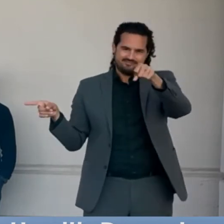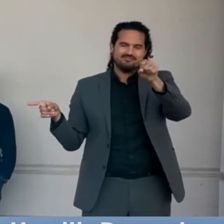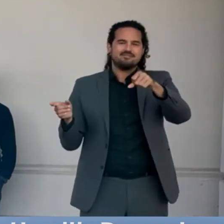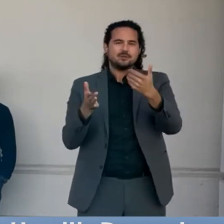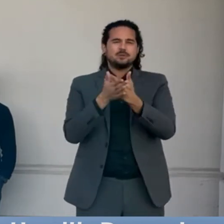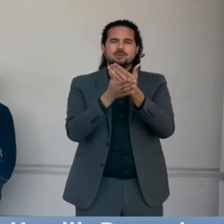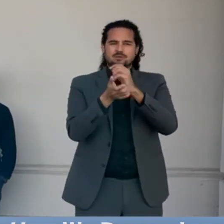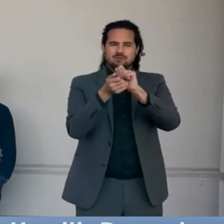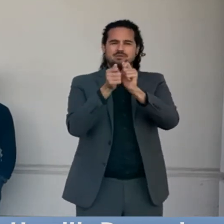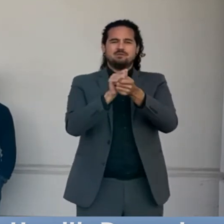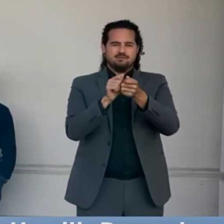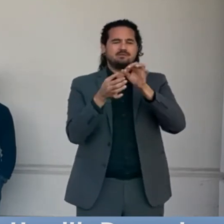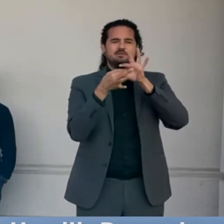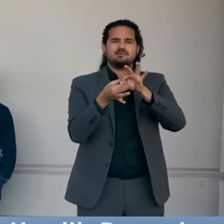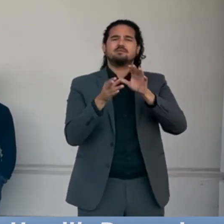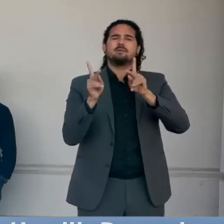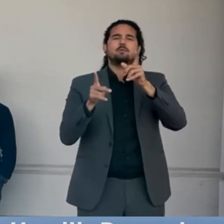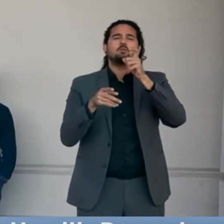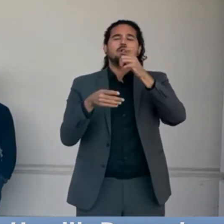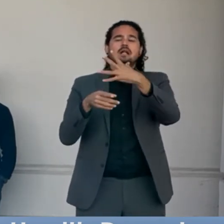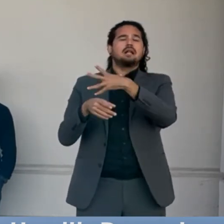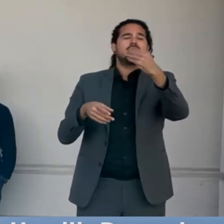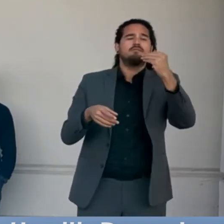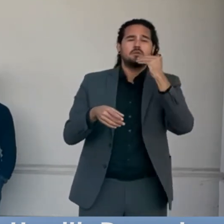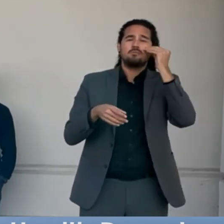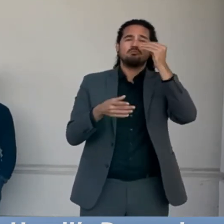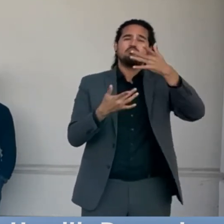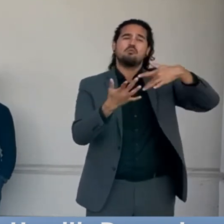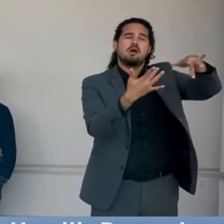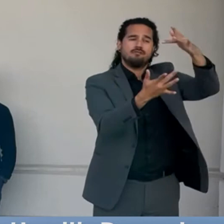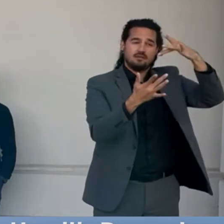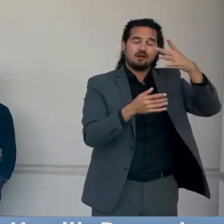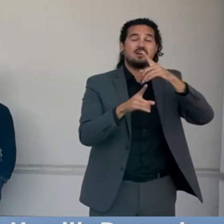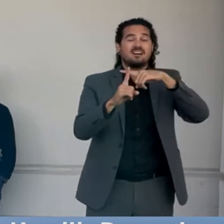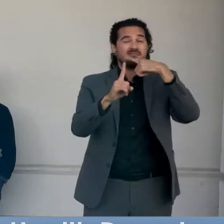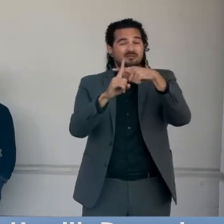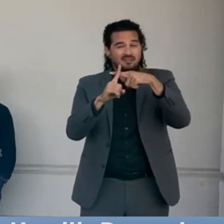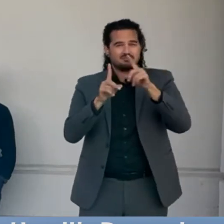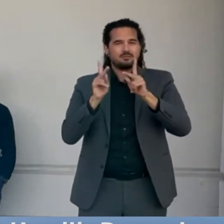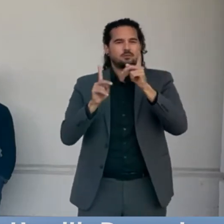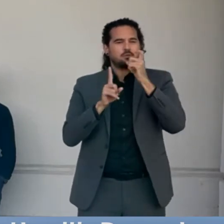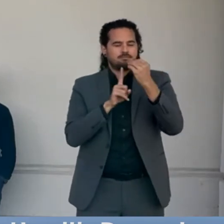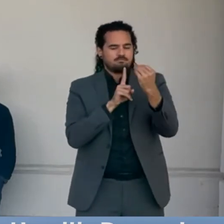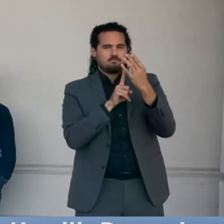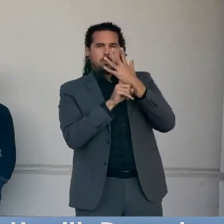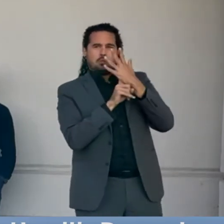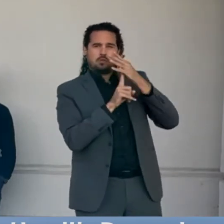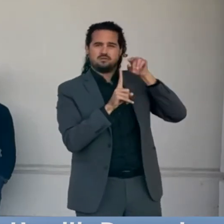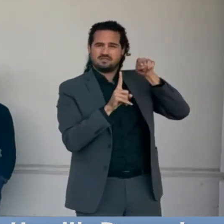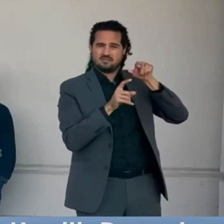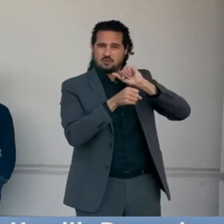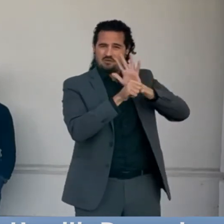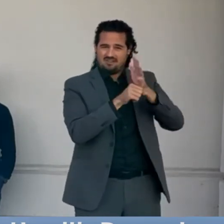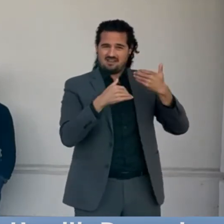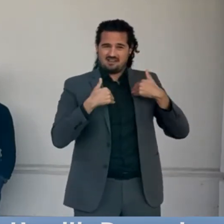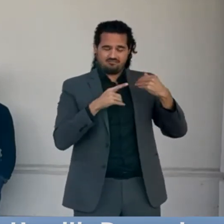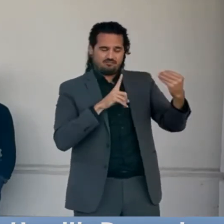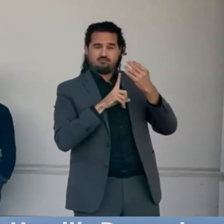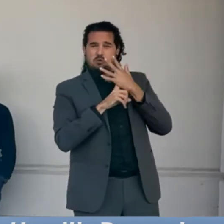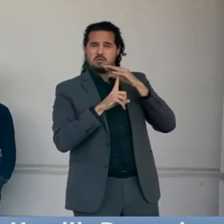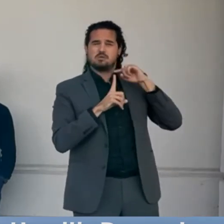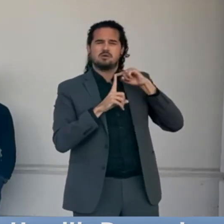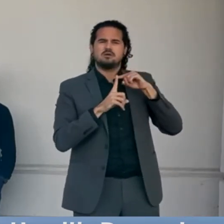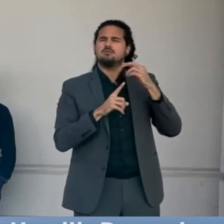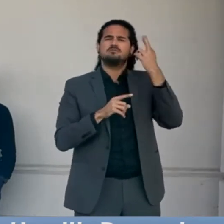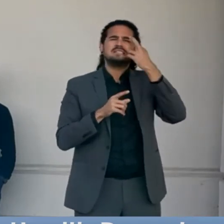traveled and to people who are quarantining because they were a close contact to a case of COVID. The reason for this change,